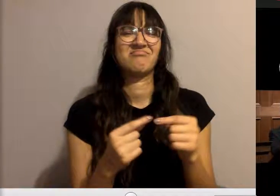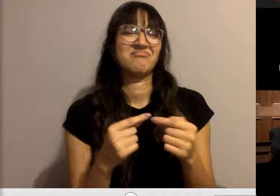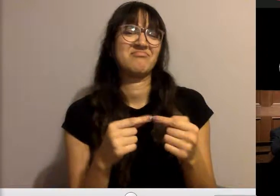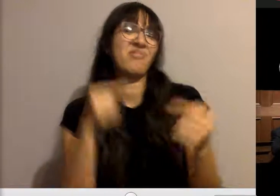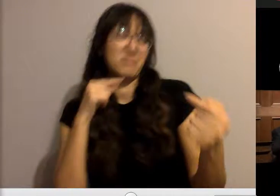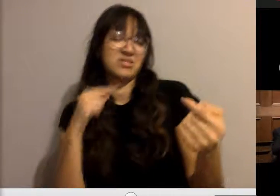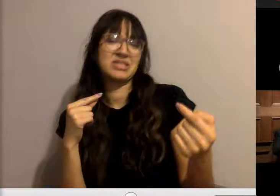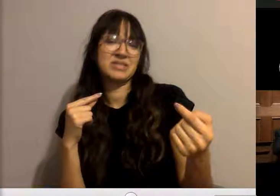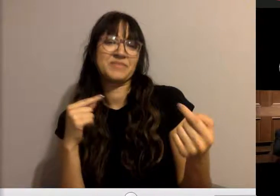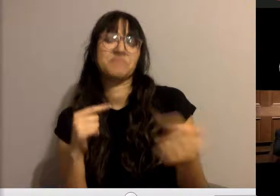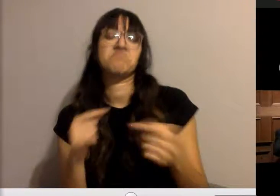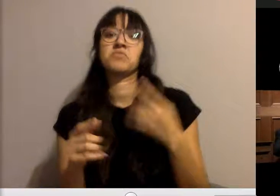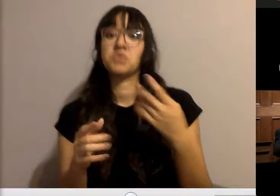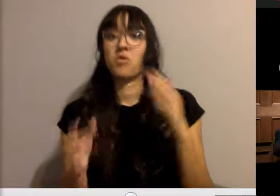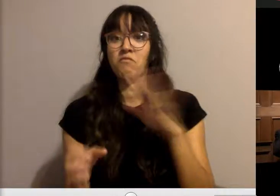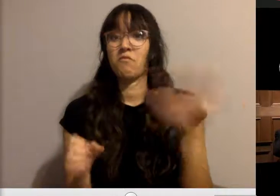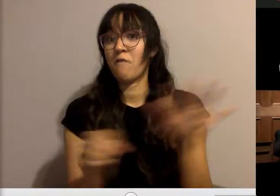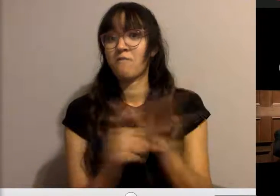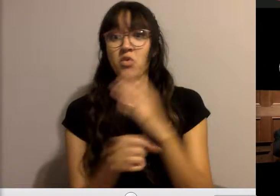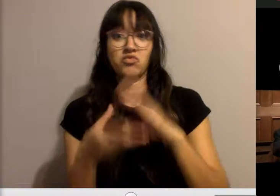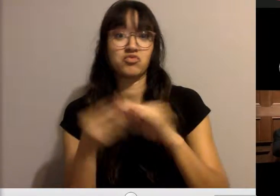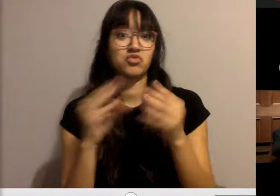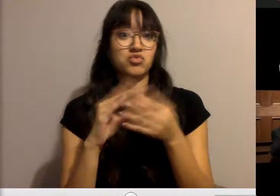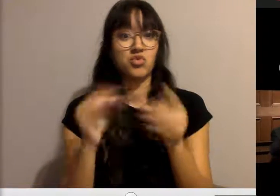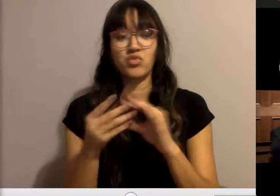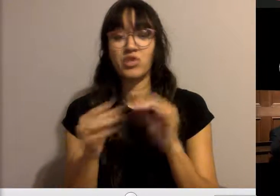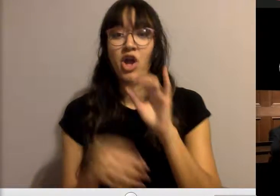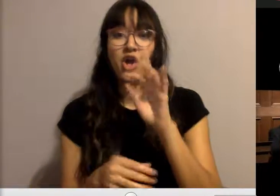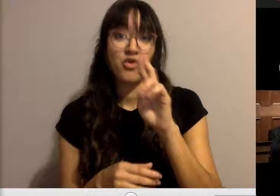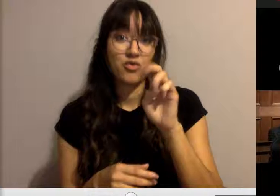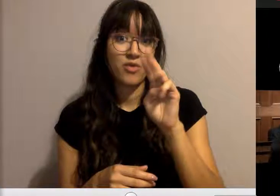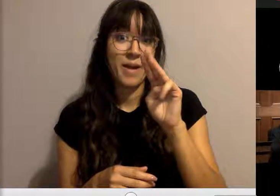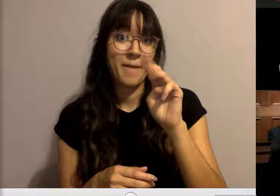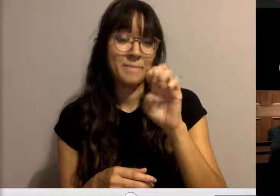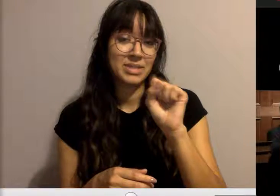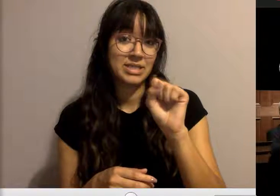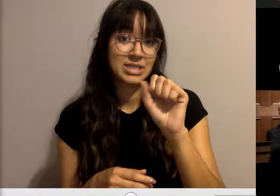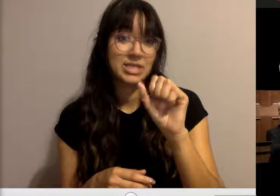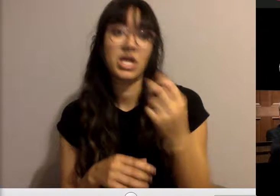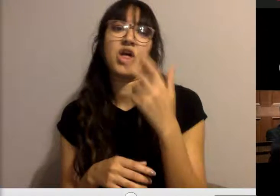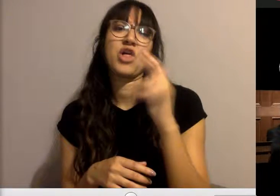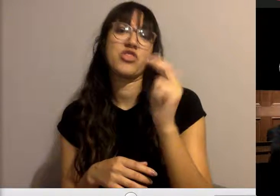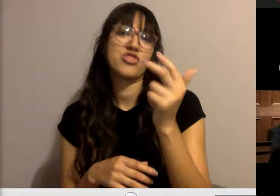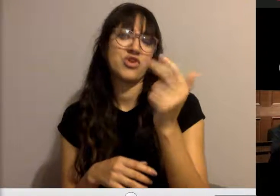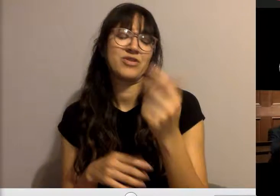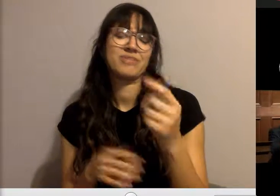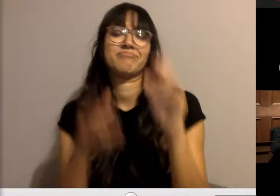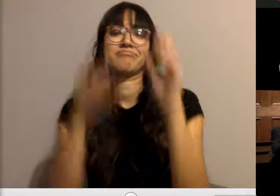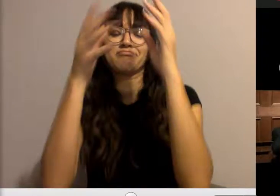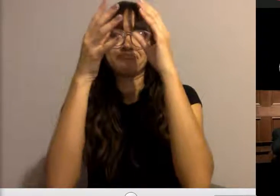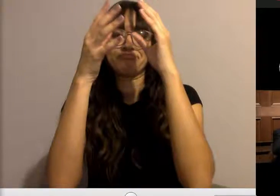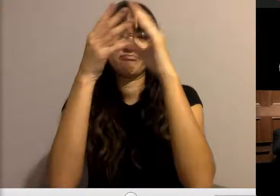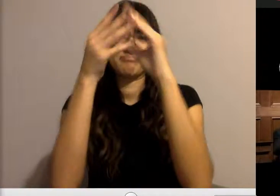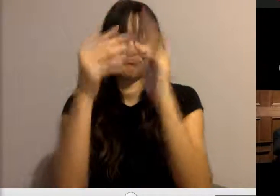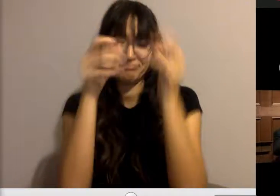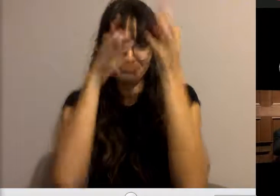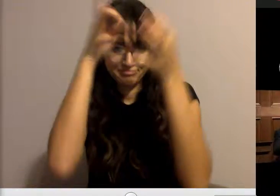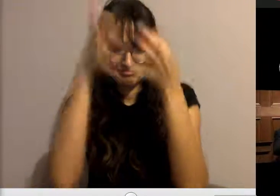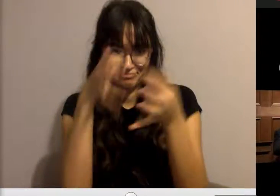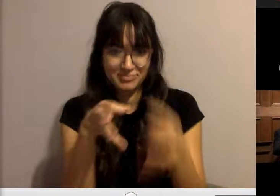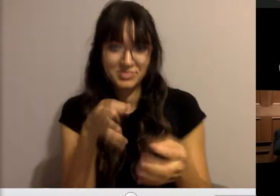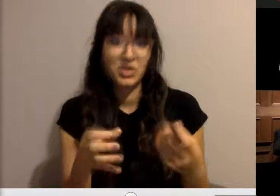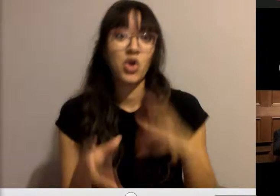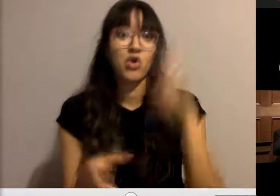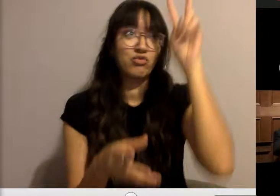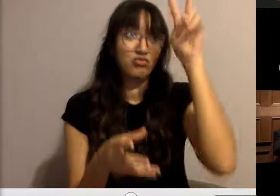III tells us about this. It's the text that goes with the pictures. So I'm not going to read you the whole thing, but give you an idea. He